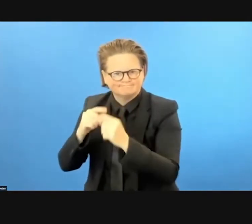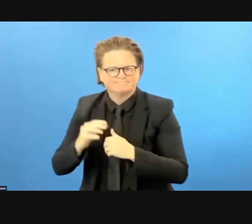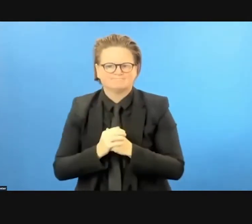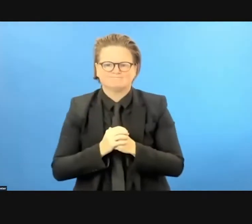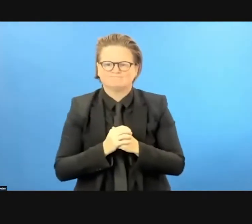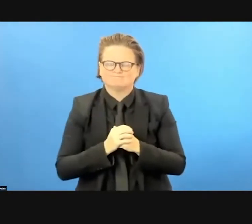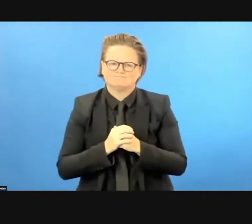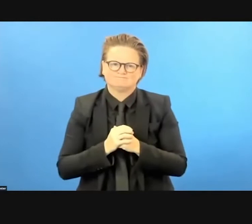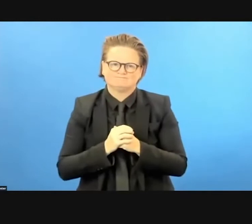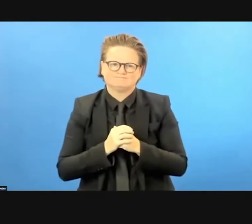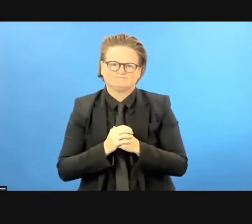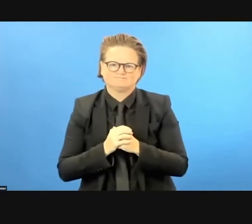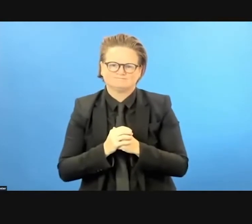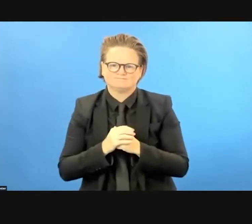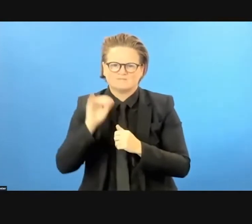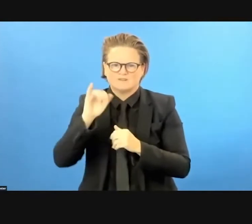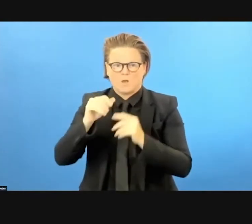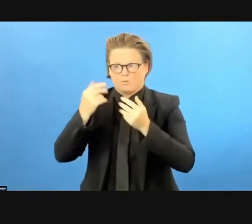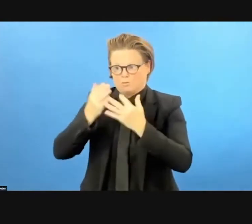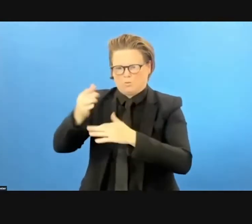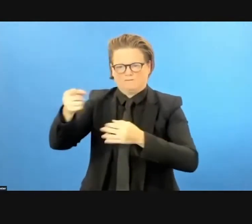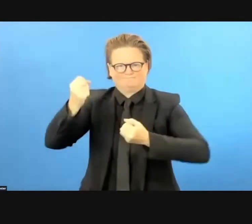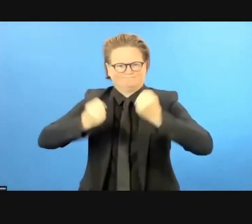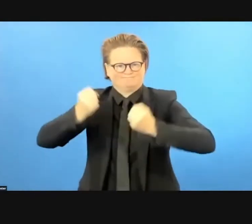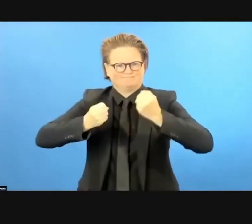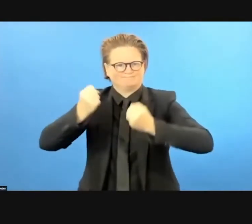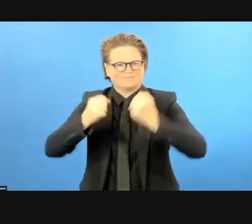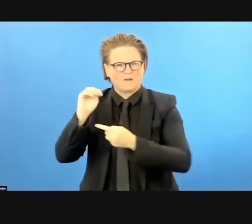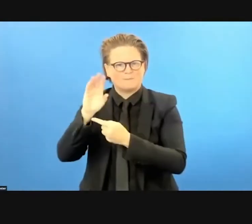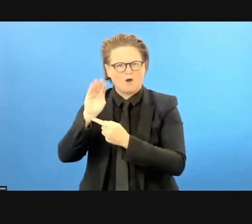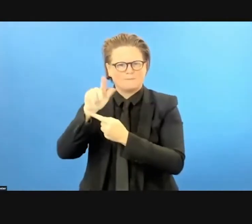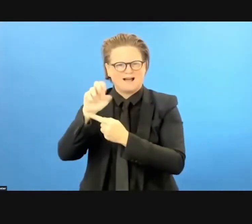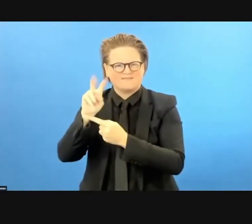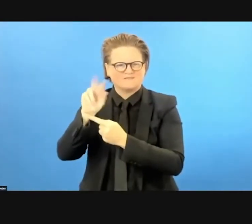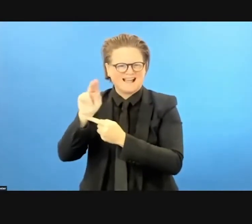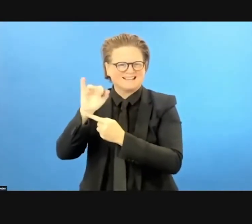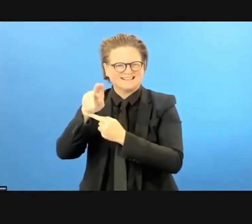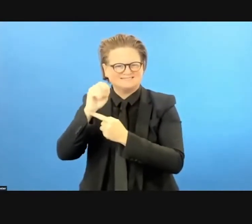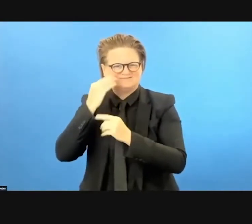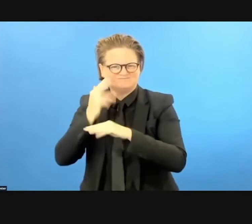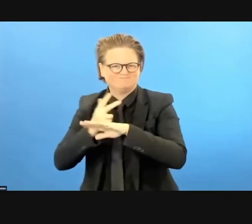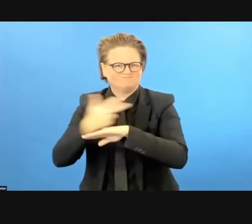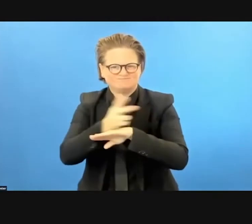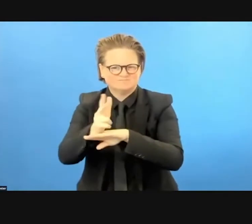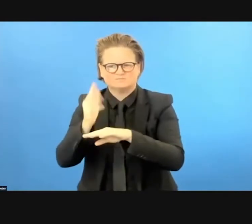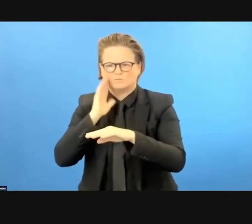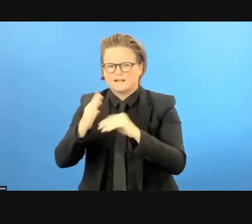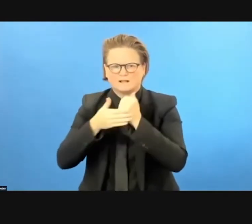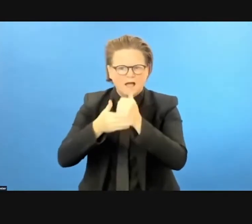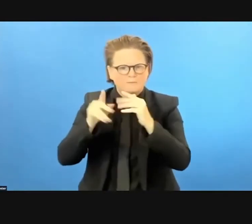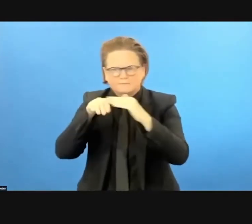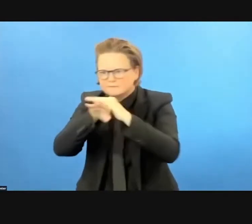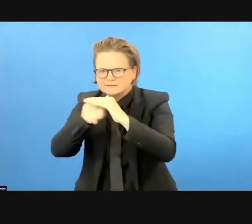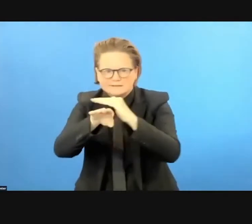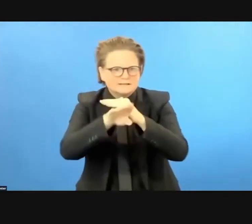and access issues, able to get to vaccine sites. So it is a two-pronged strategy. And also, as